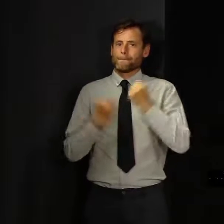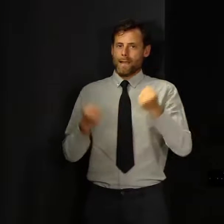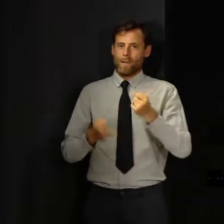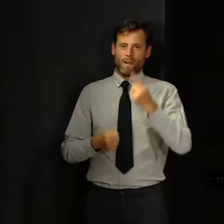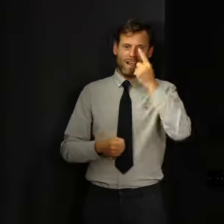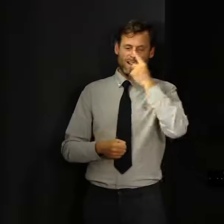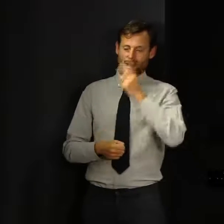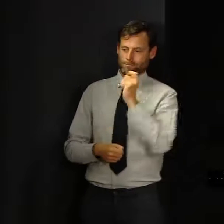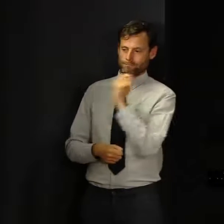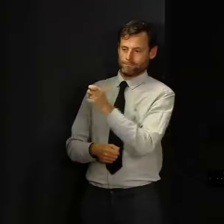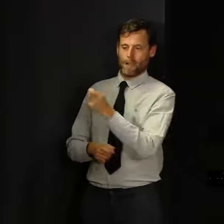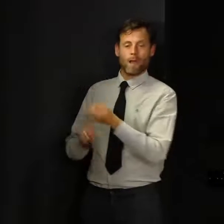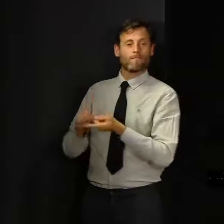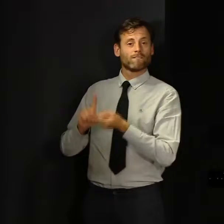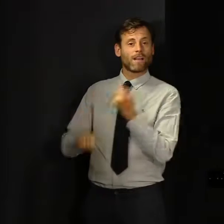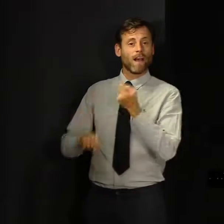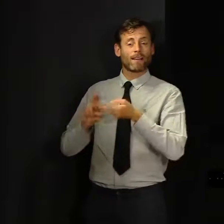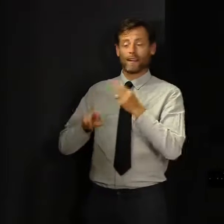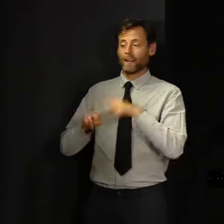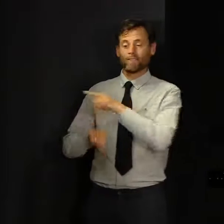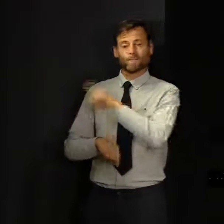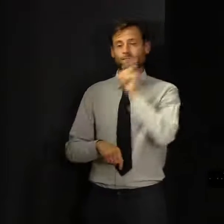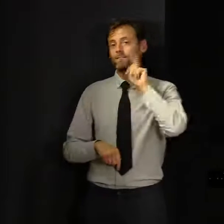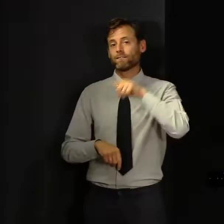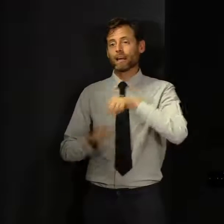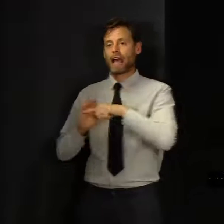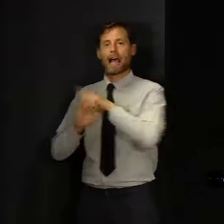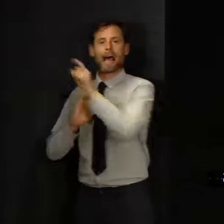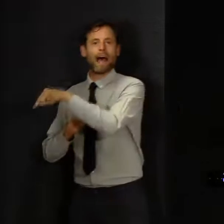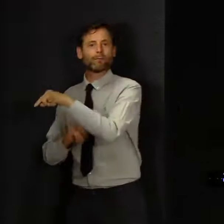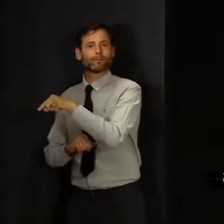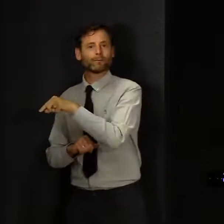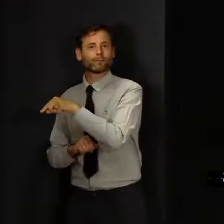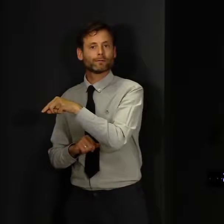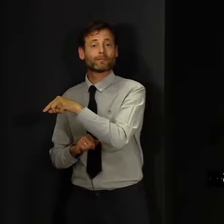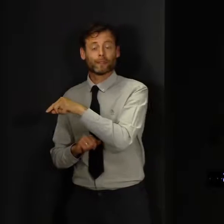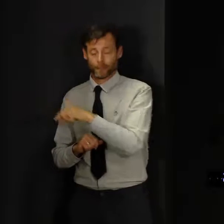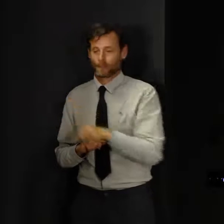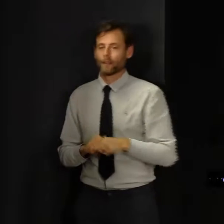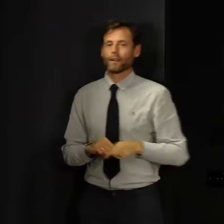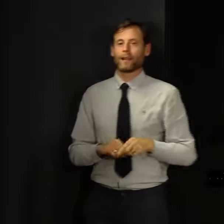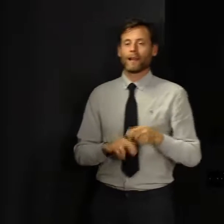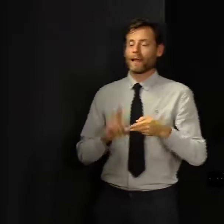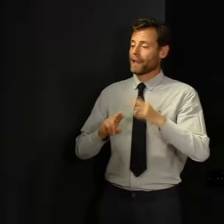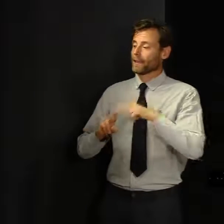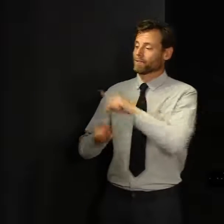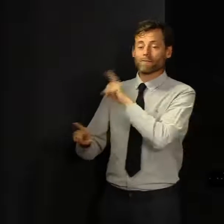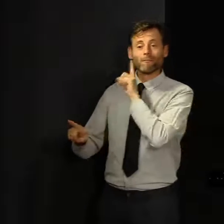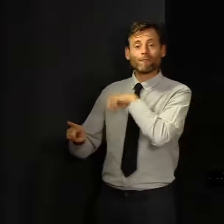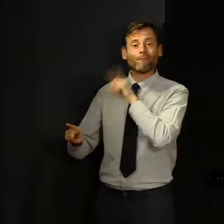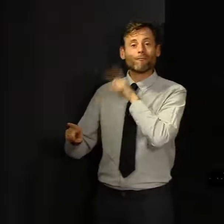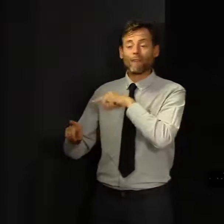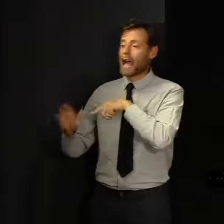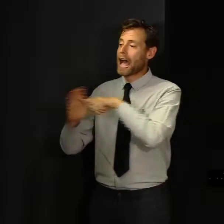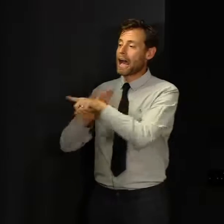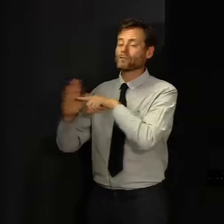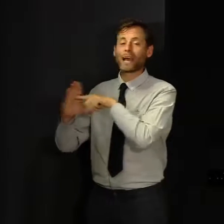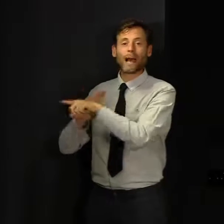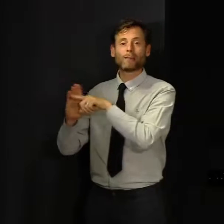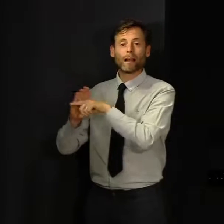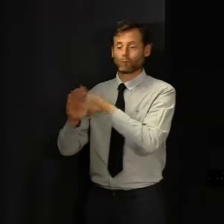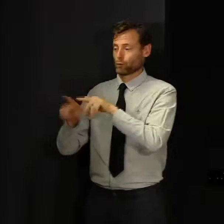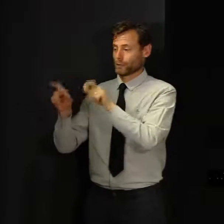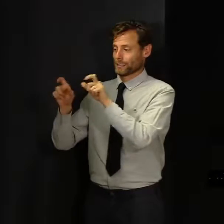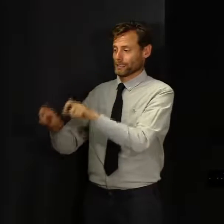failing to comply with self-isolation conditions and the ability to report persistent offenders to the Procurator